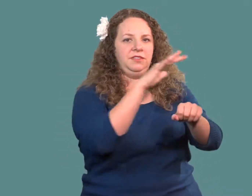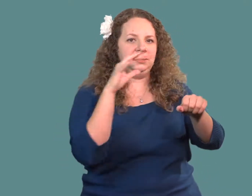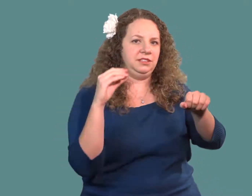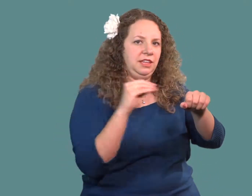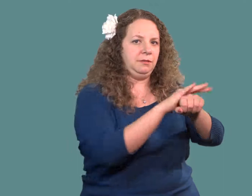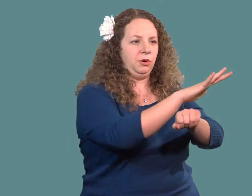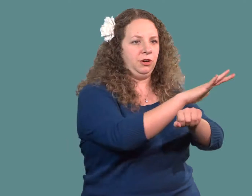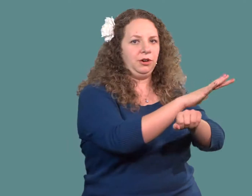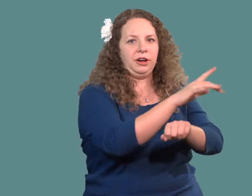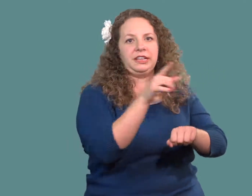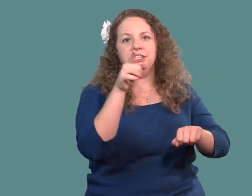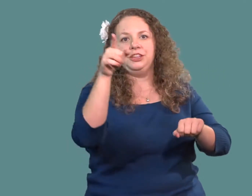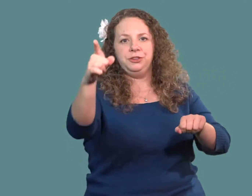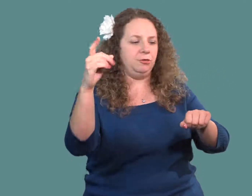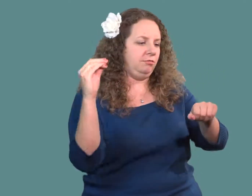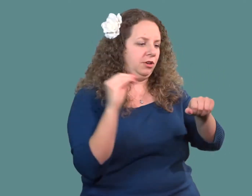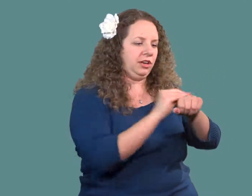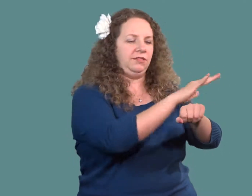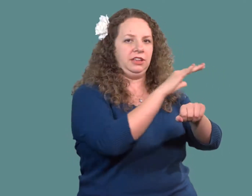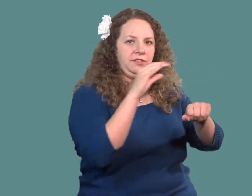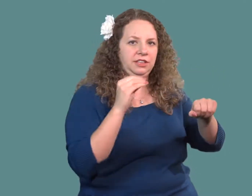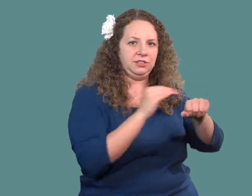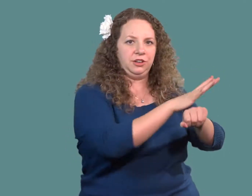advice to him or her, or I could say you are giving advice to her.